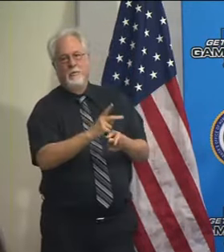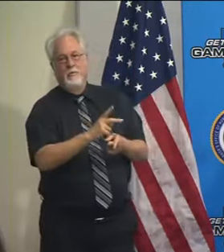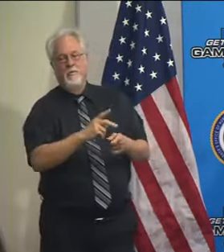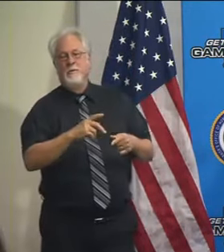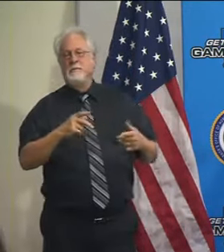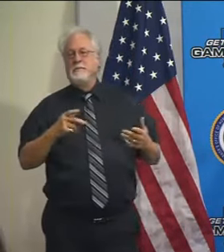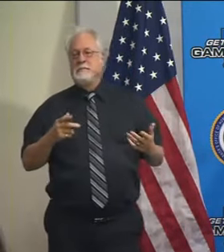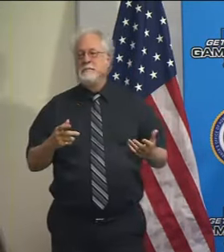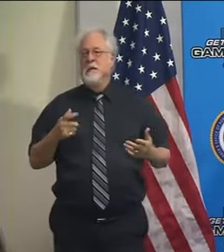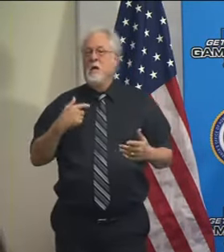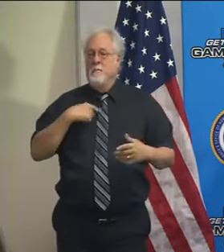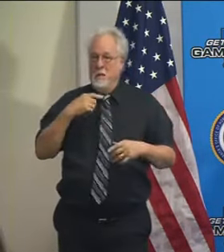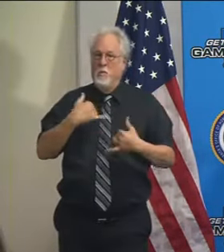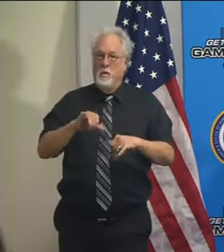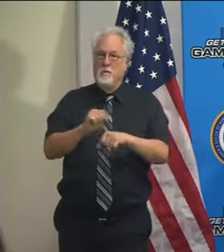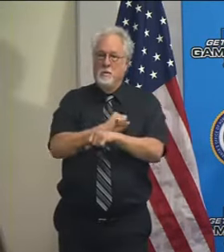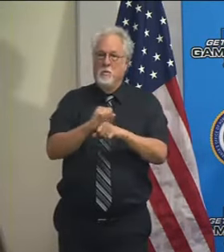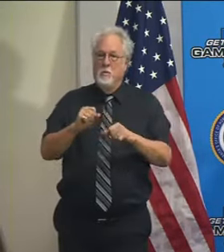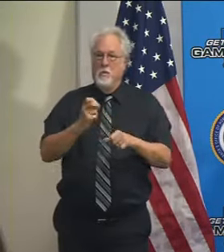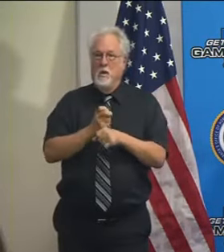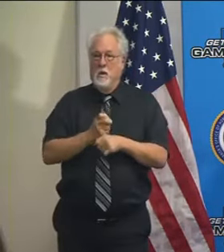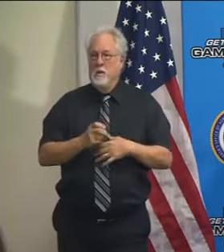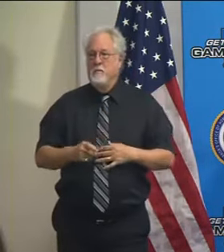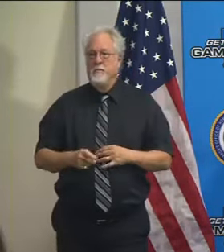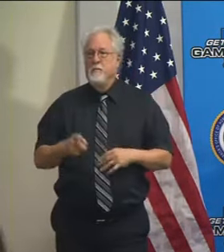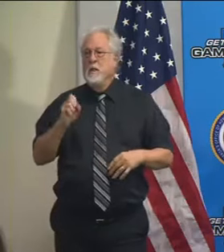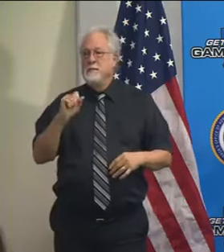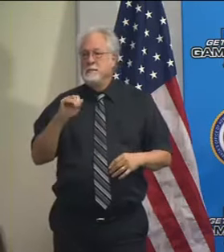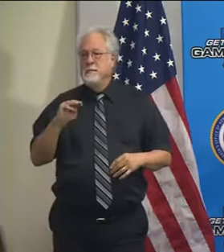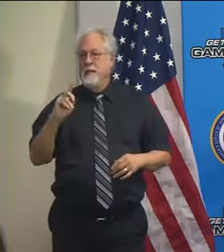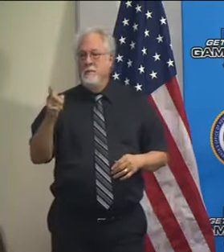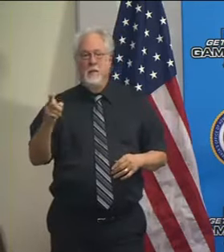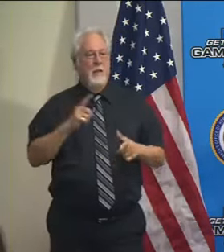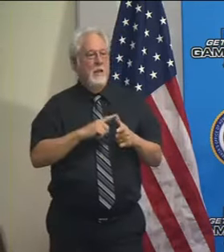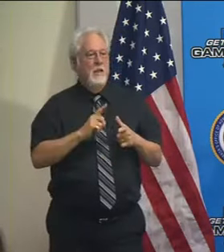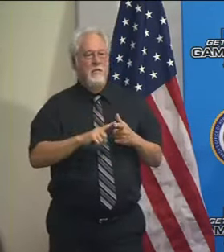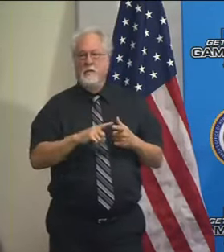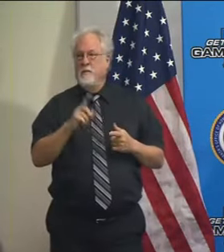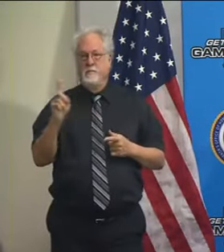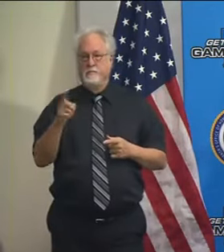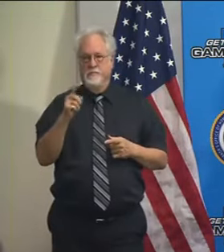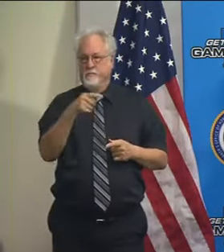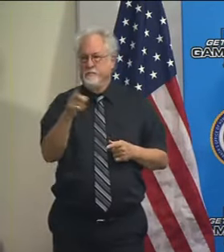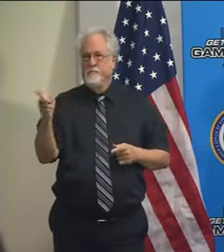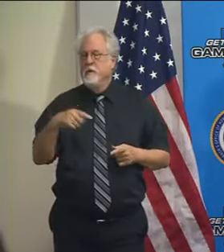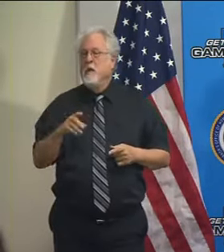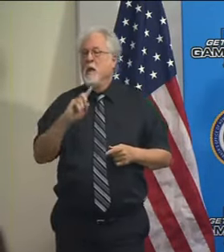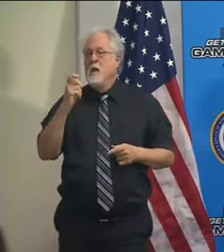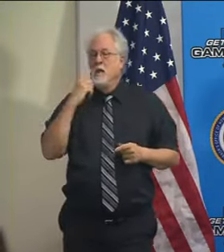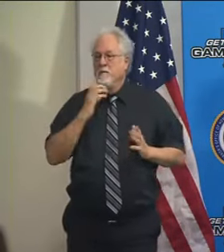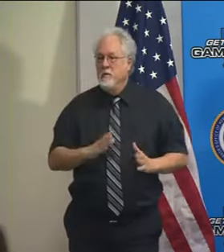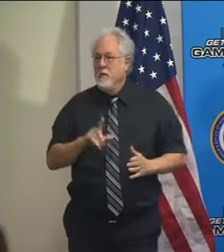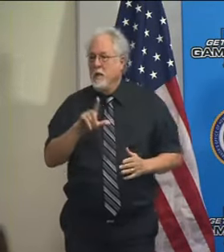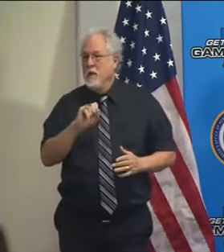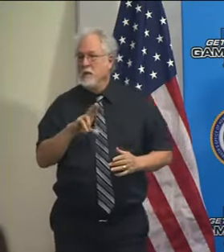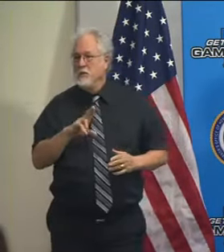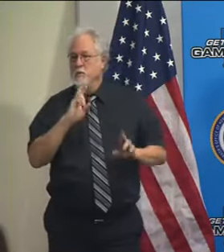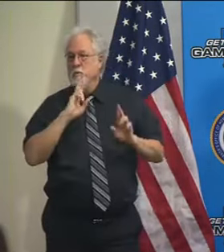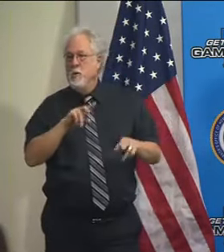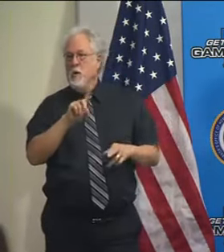we're going to keep working it as hard as we can. Okay, Sam, and then we'll come back over here. Governor, LSU